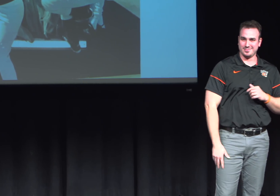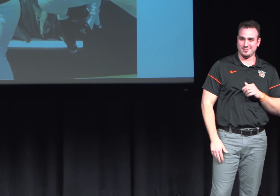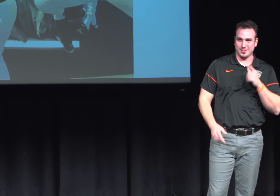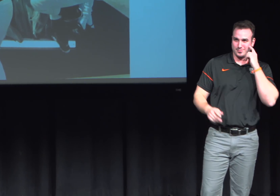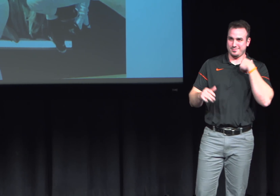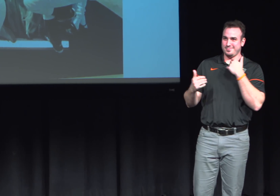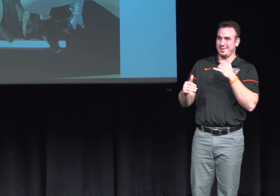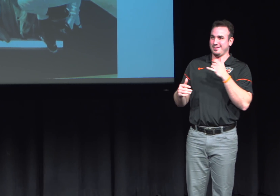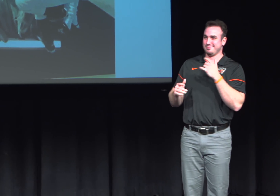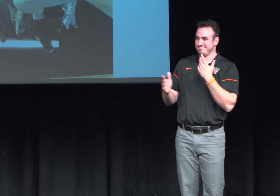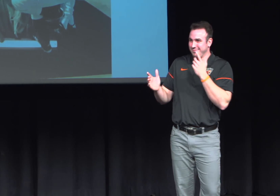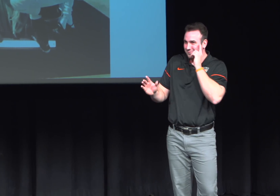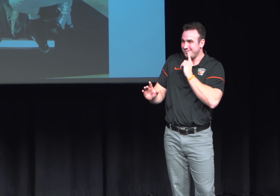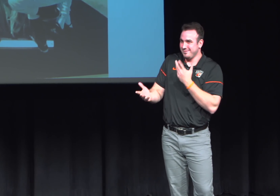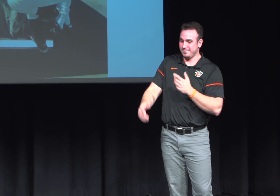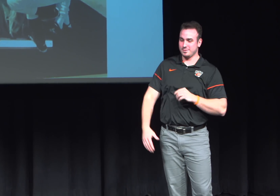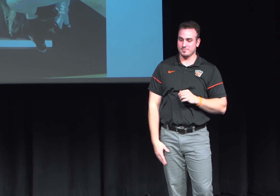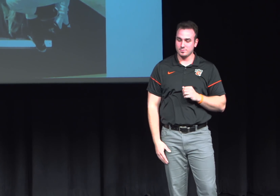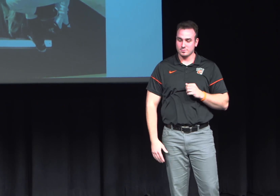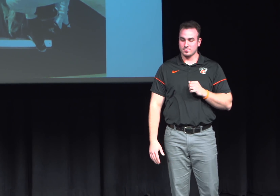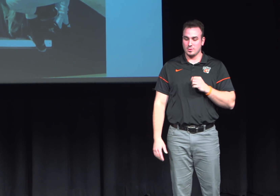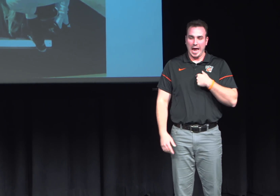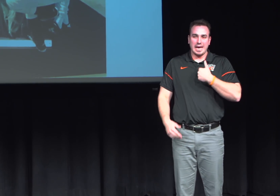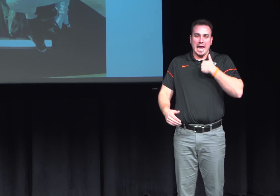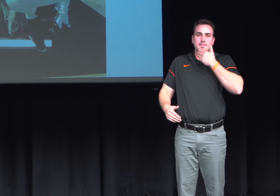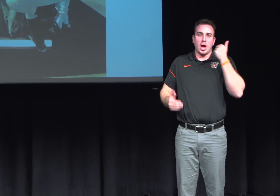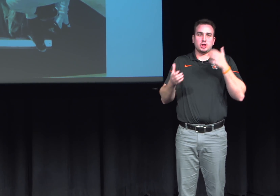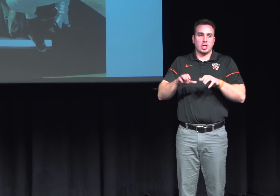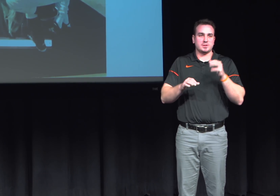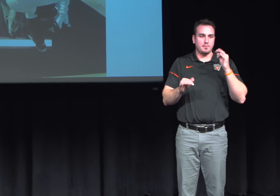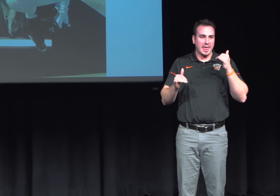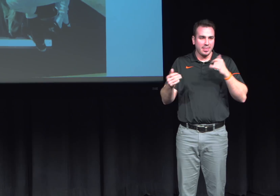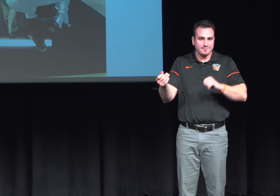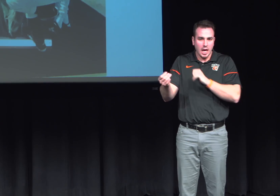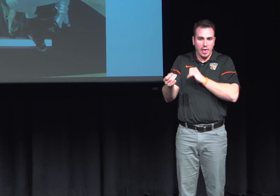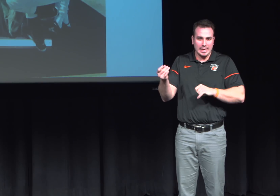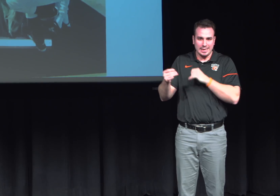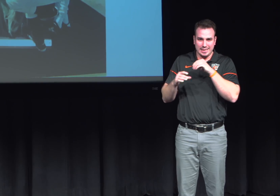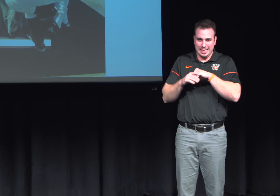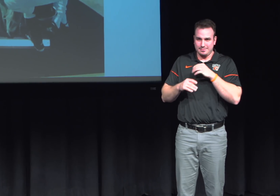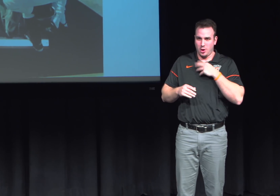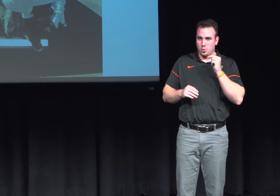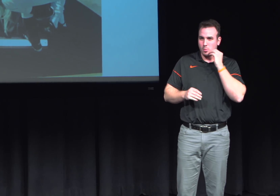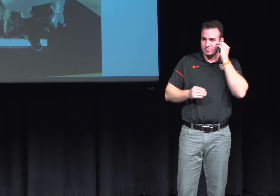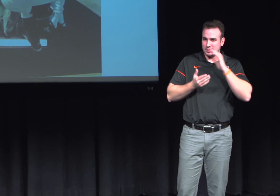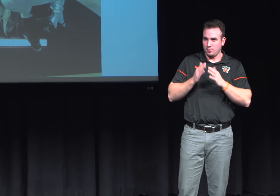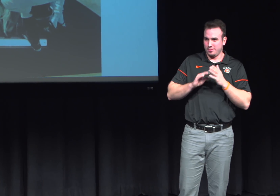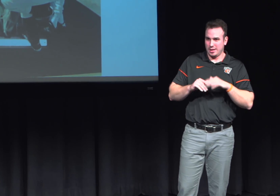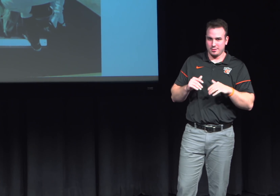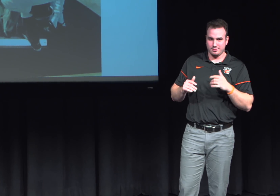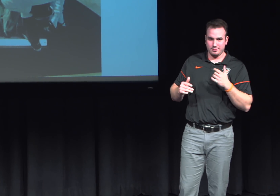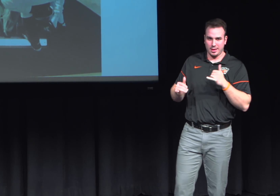they wouldn't let me participate because I was deaf. I had a better chance of playing the violin than playing sports there.